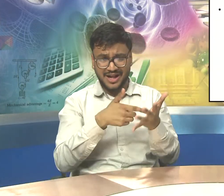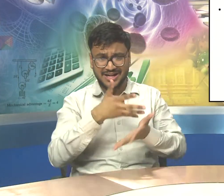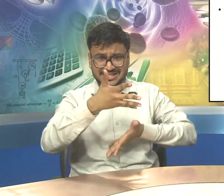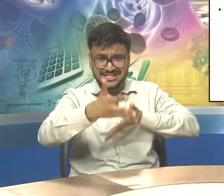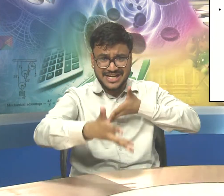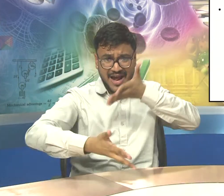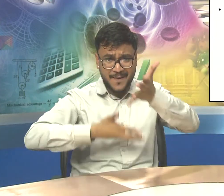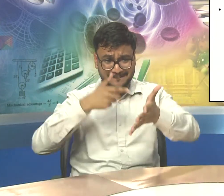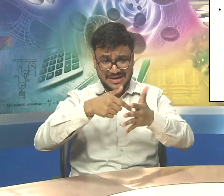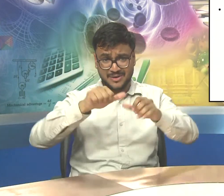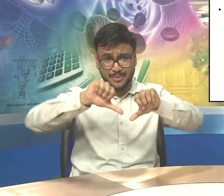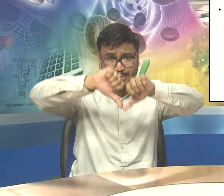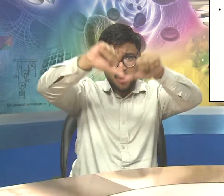an impossible.